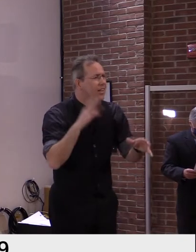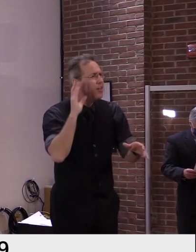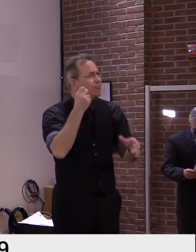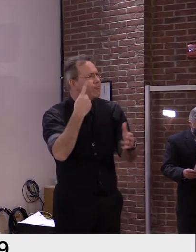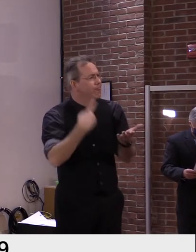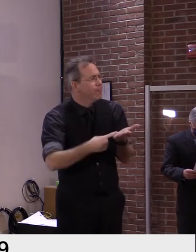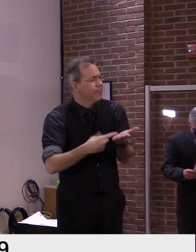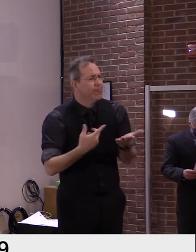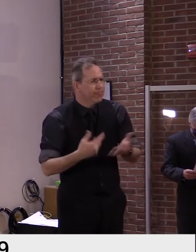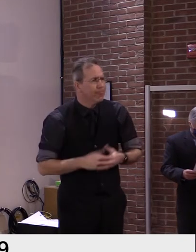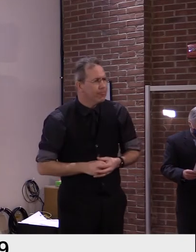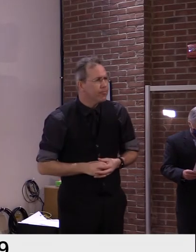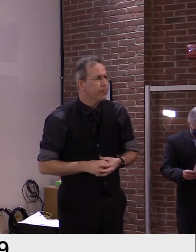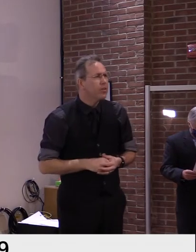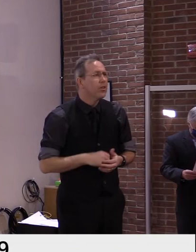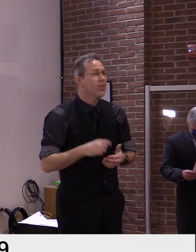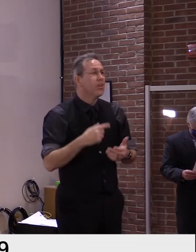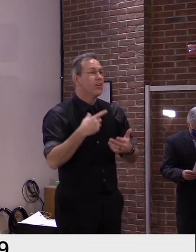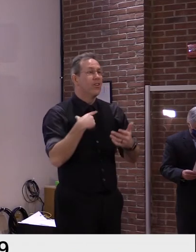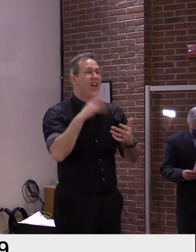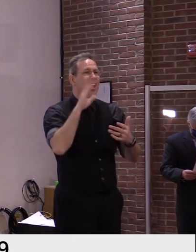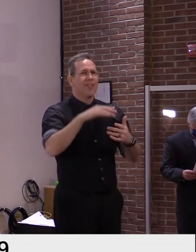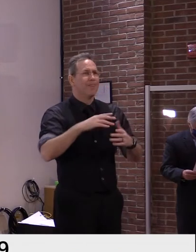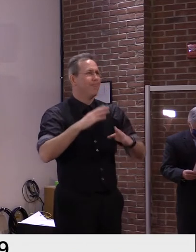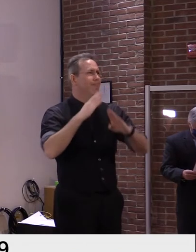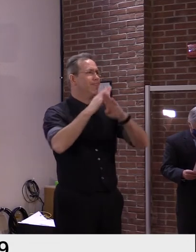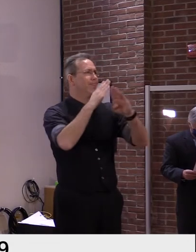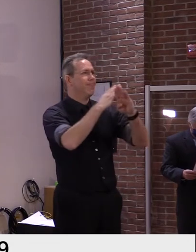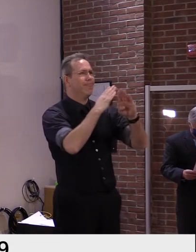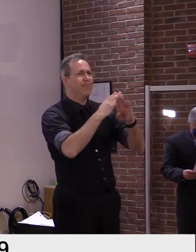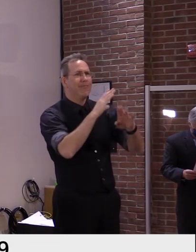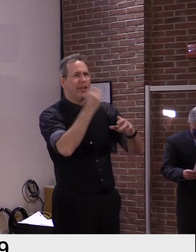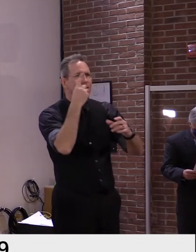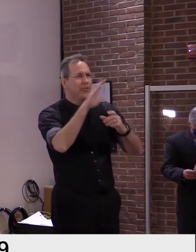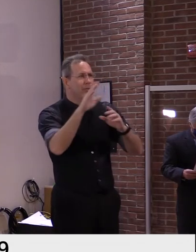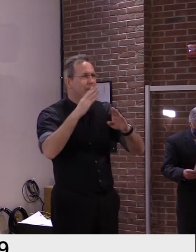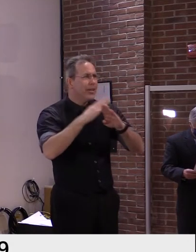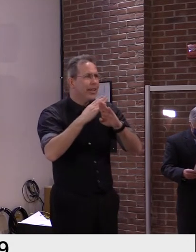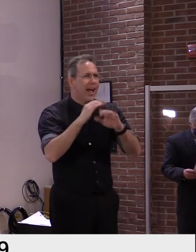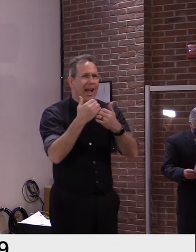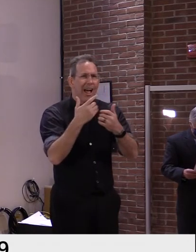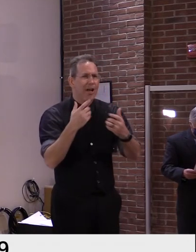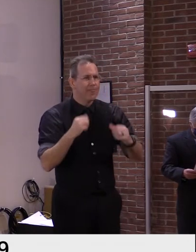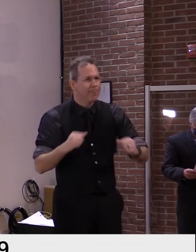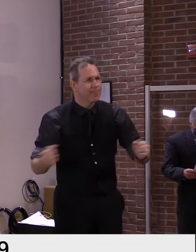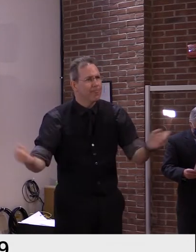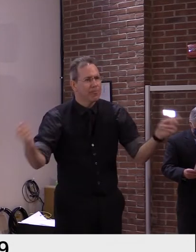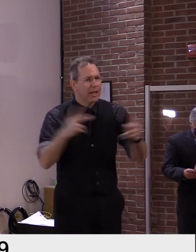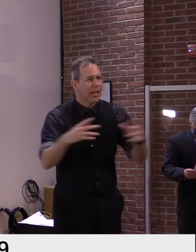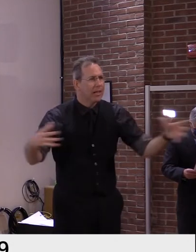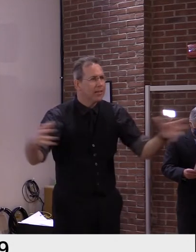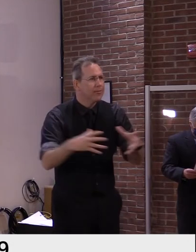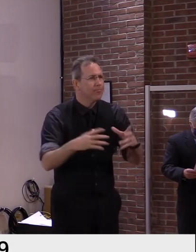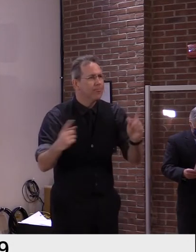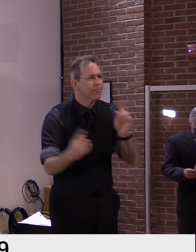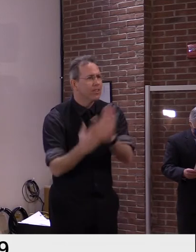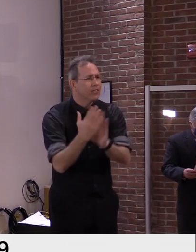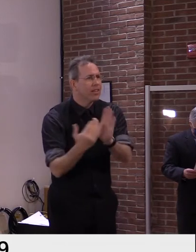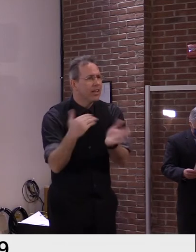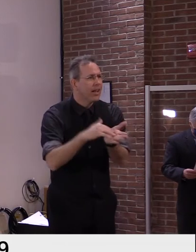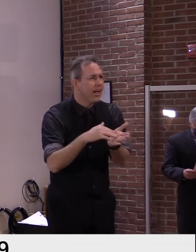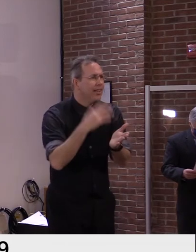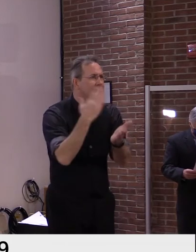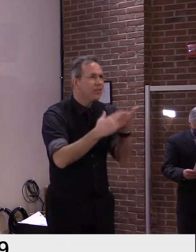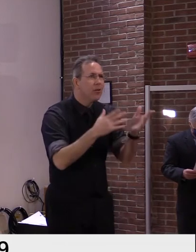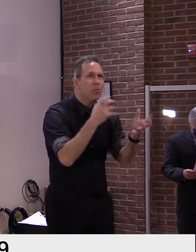but we'll be trying to understand what's going on and what the interest level and capacity of the district to move forward in the coming